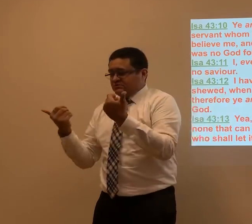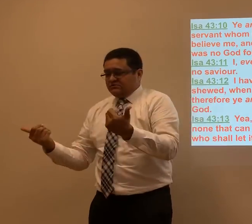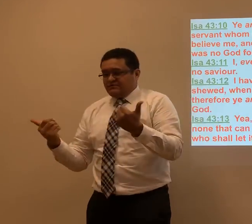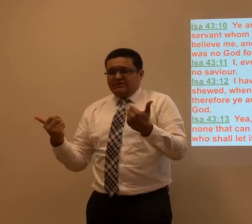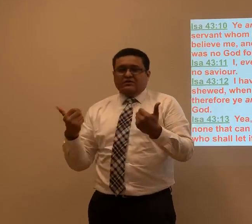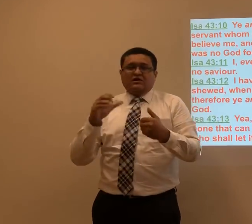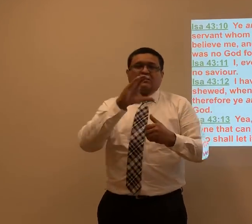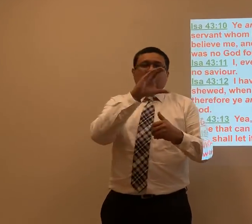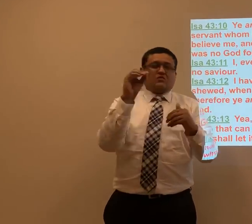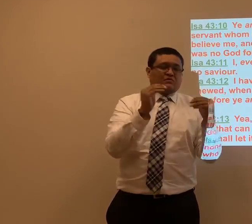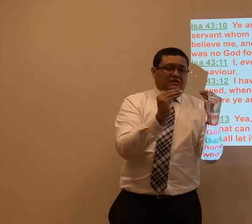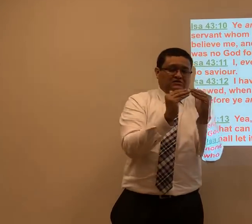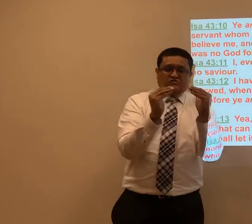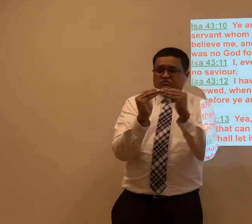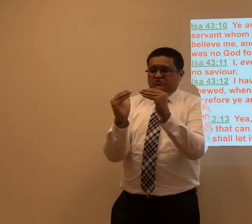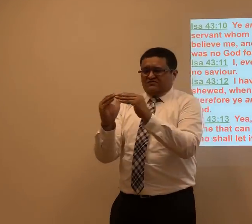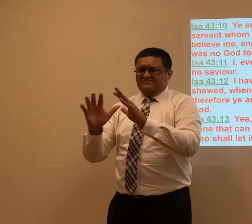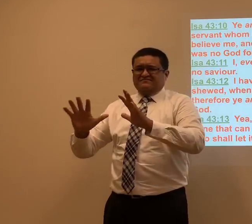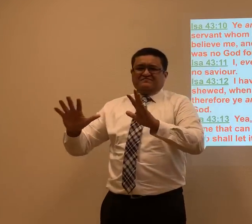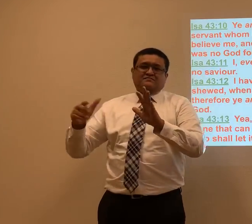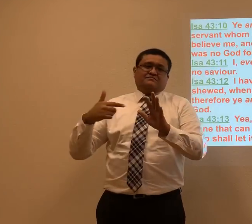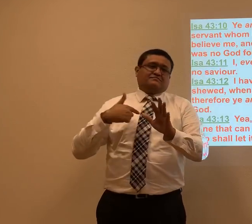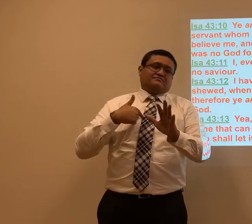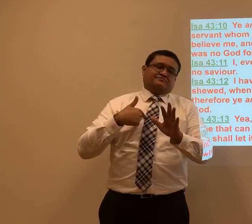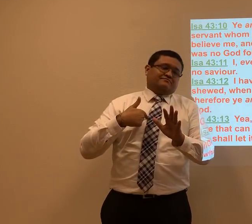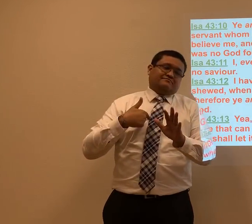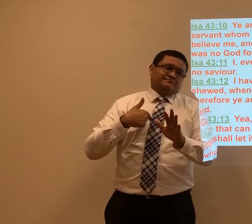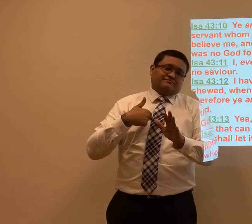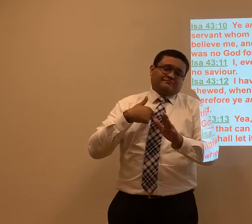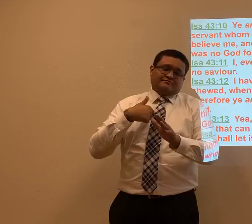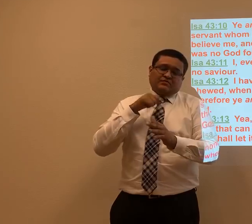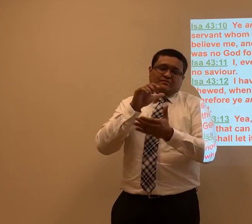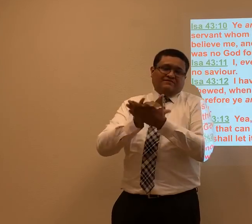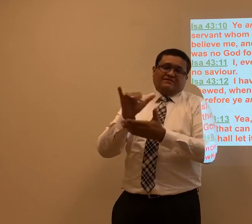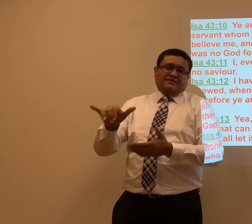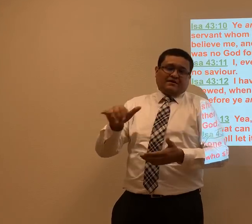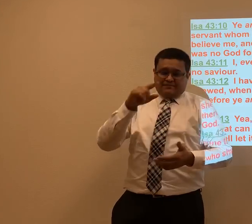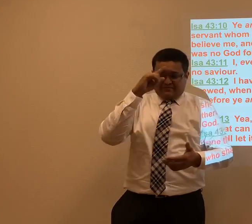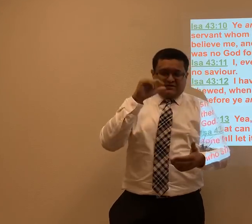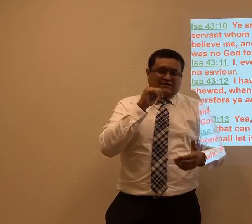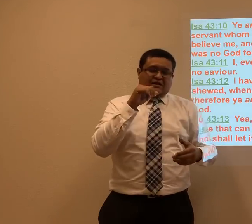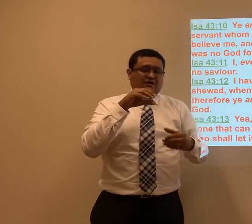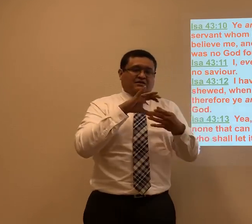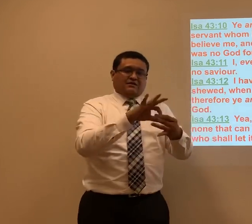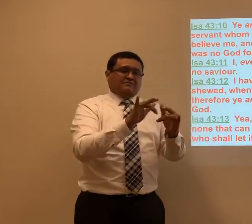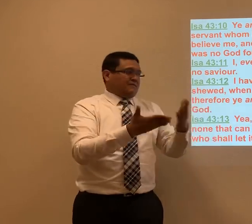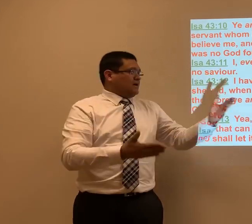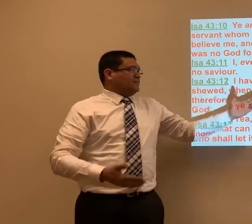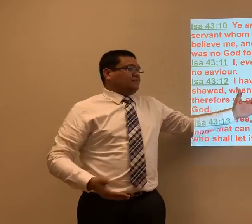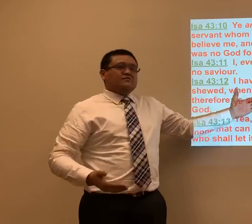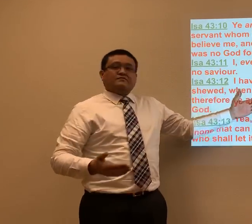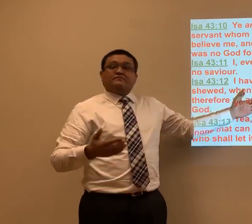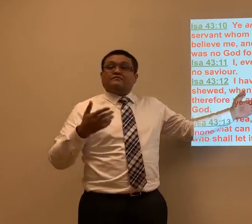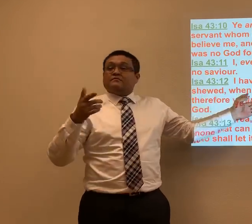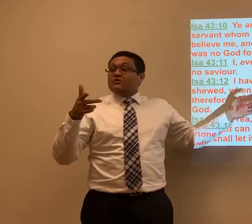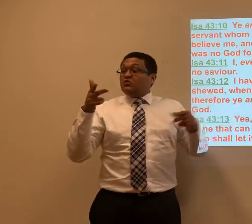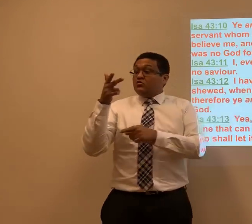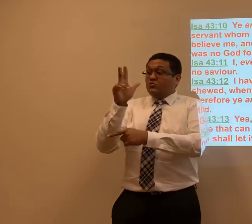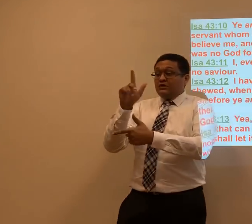three separate entities, and they are co-equal. But I don't believe in that because of what this word